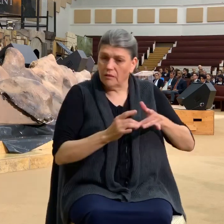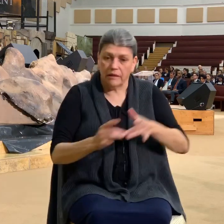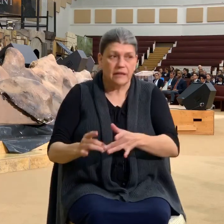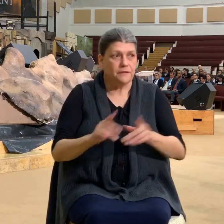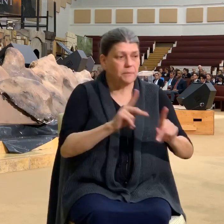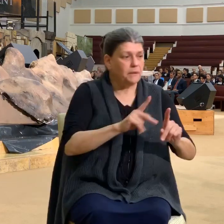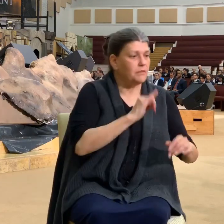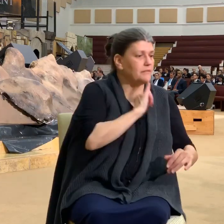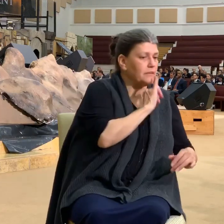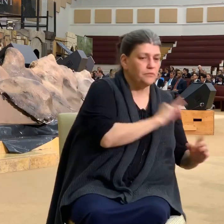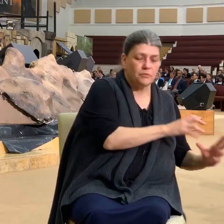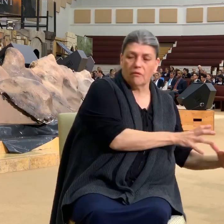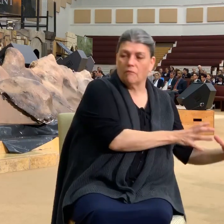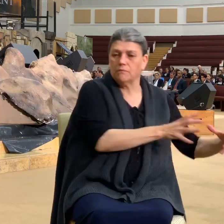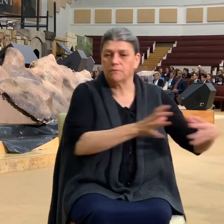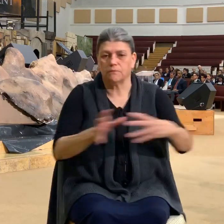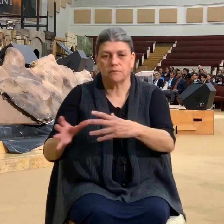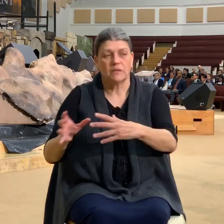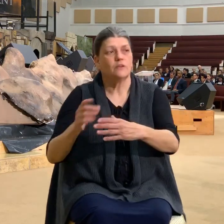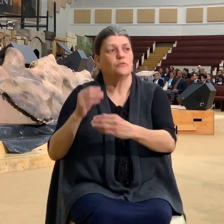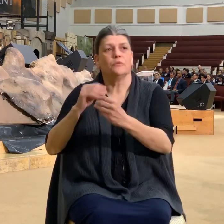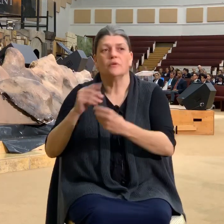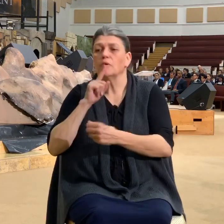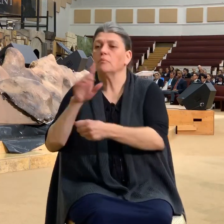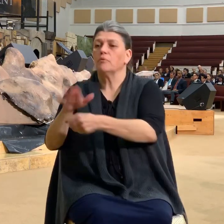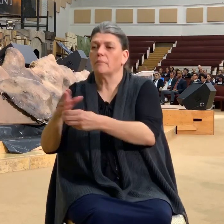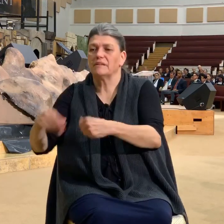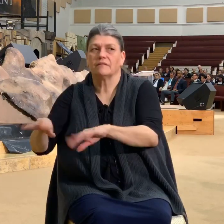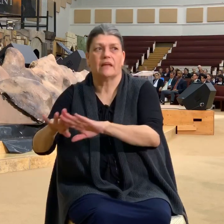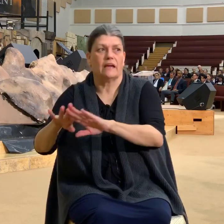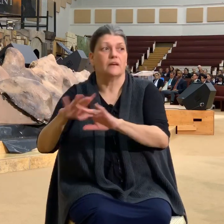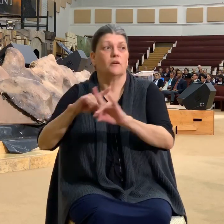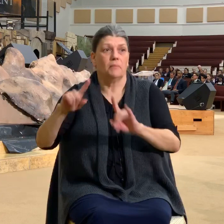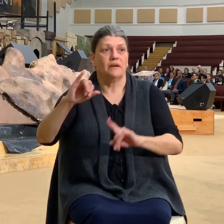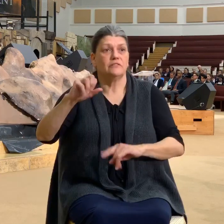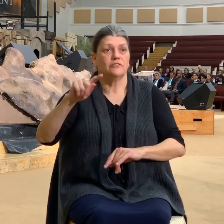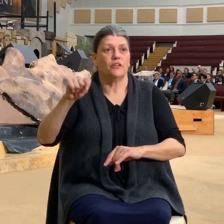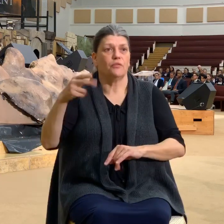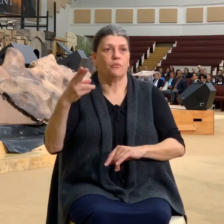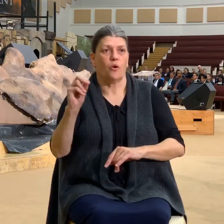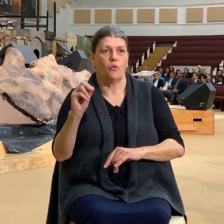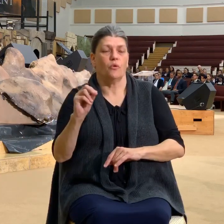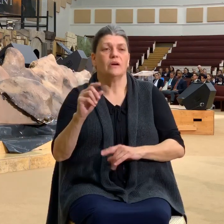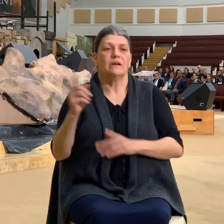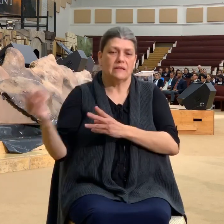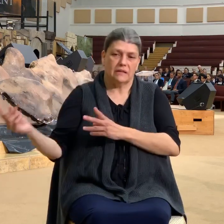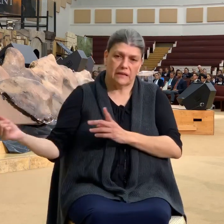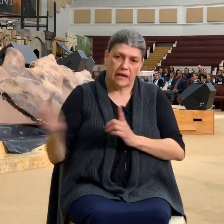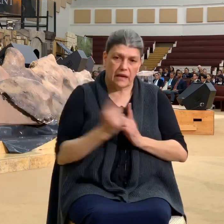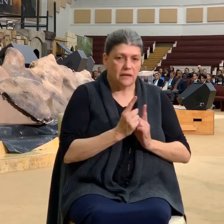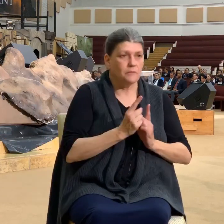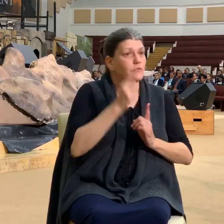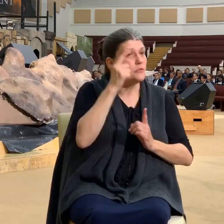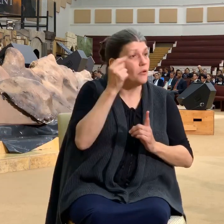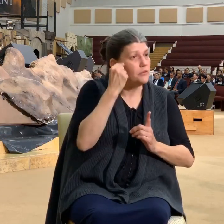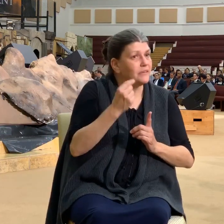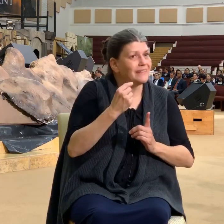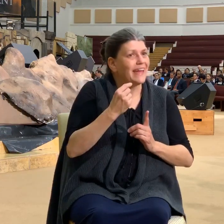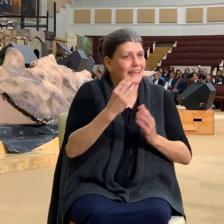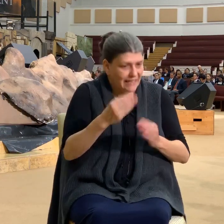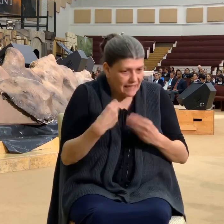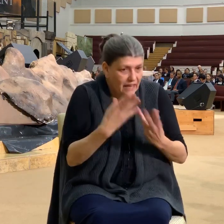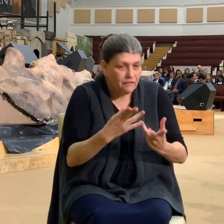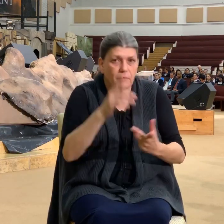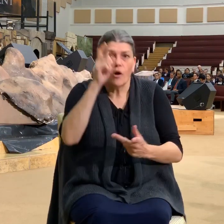Jethro approached Moses and gave him wise counsel. And Moses was a